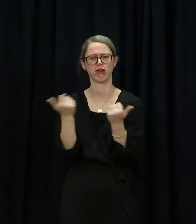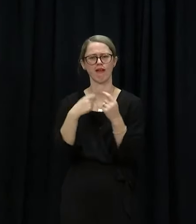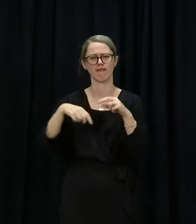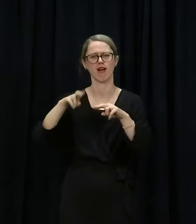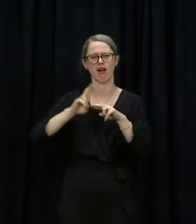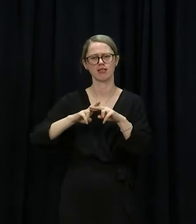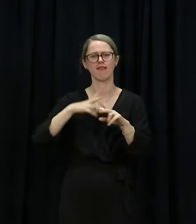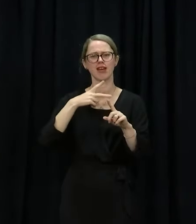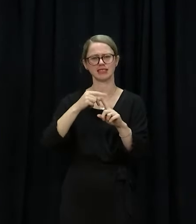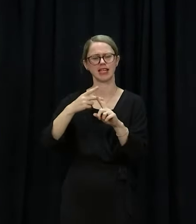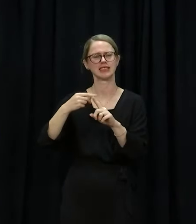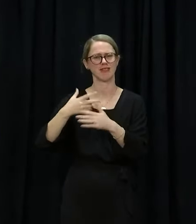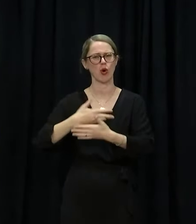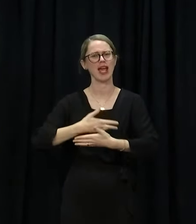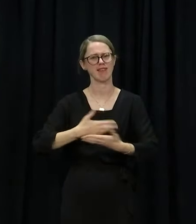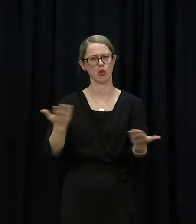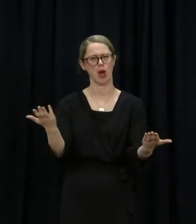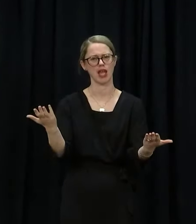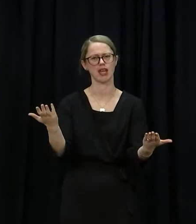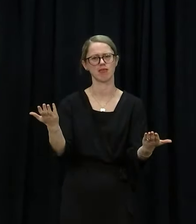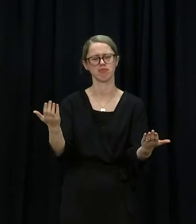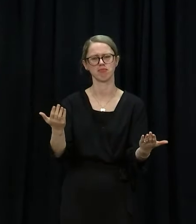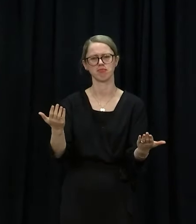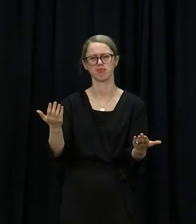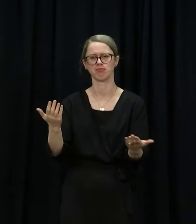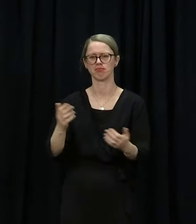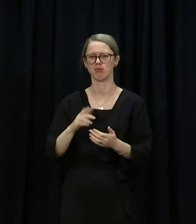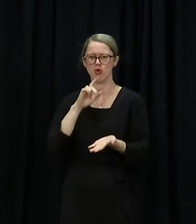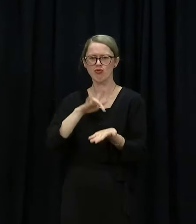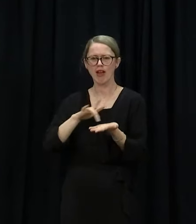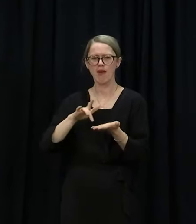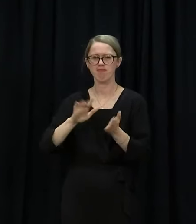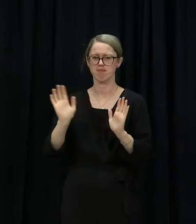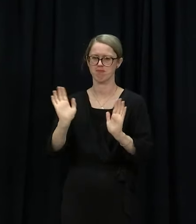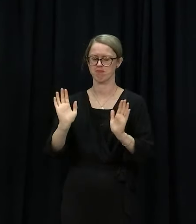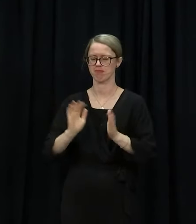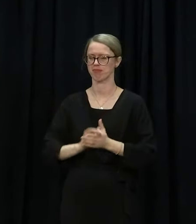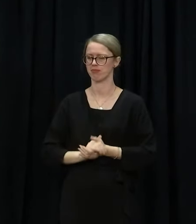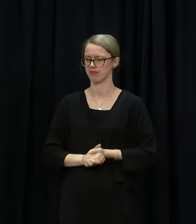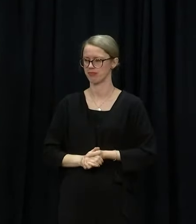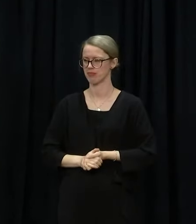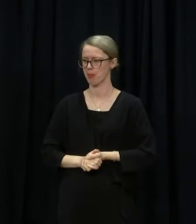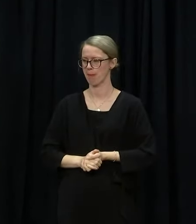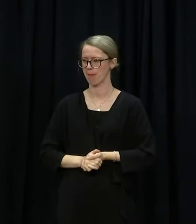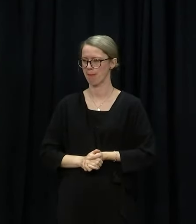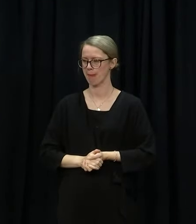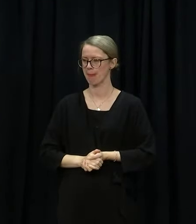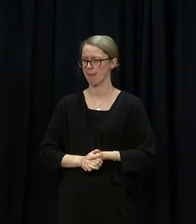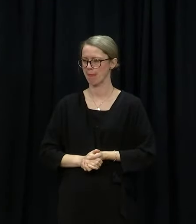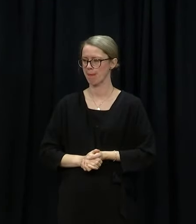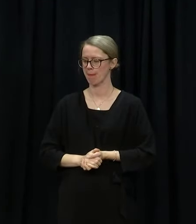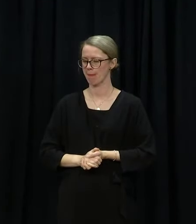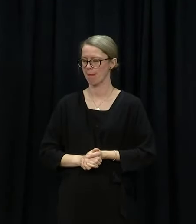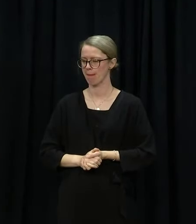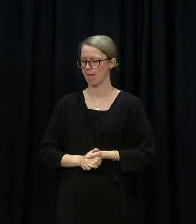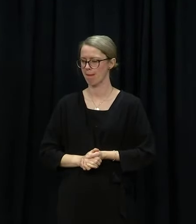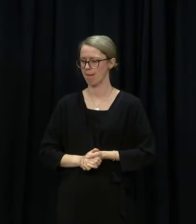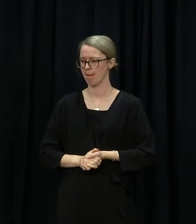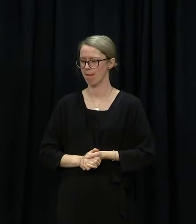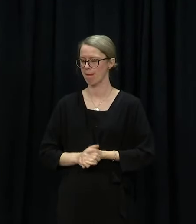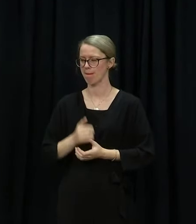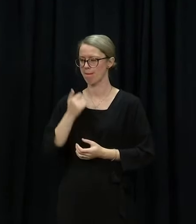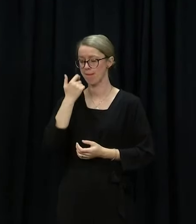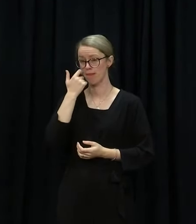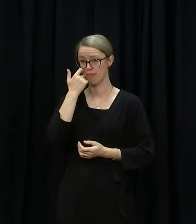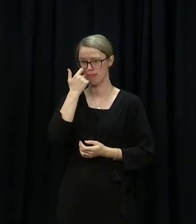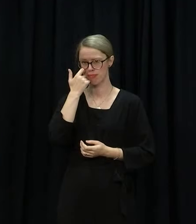including the 12 to 15-year-old age group. As COVID takes centre stage in New Zealand, international events and obligations